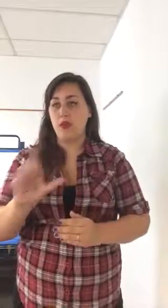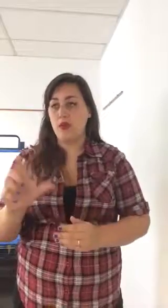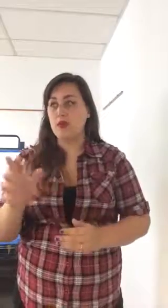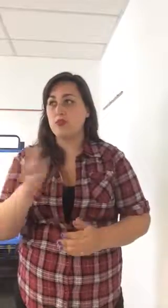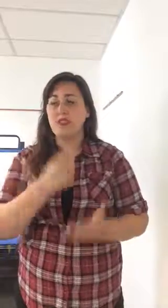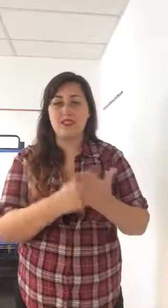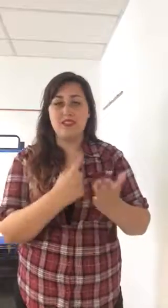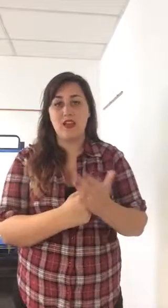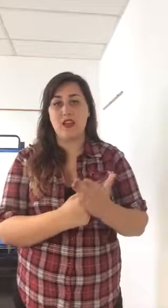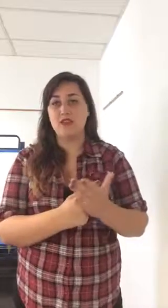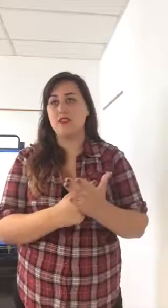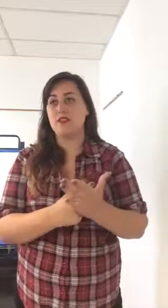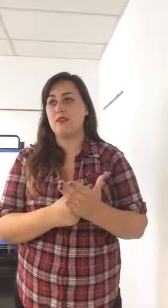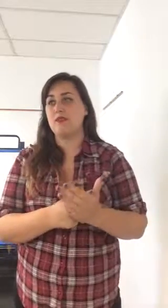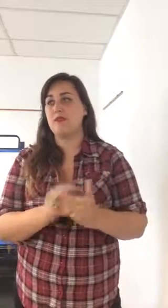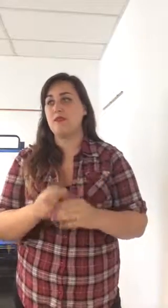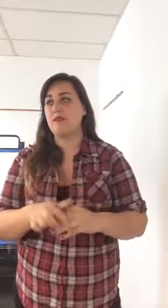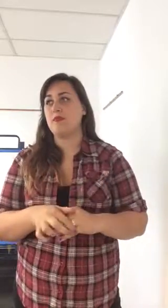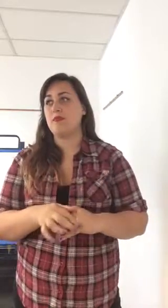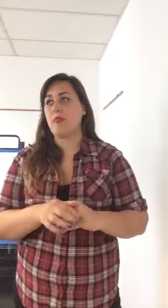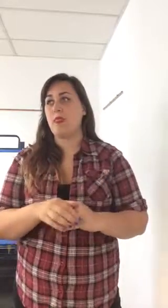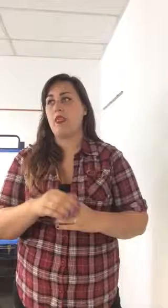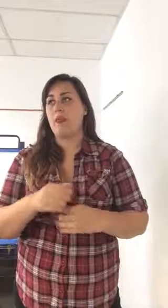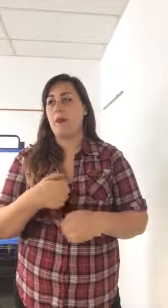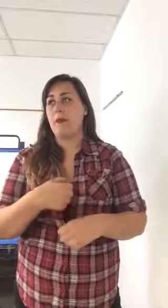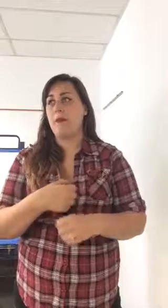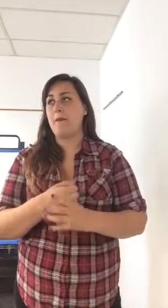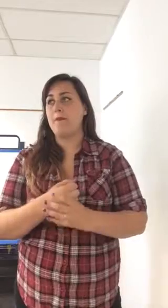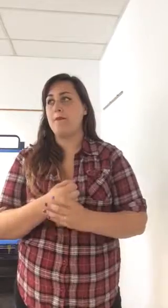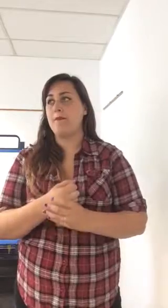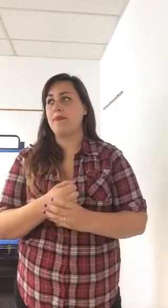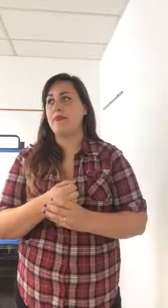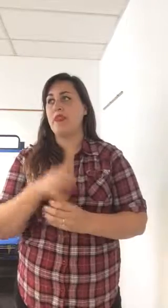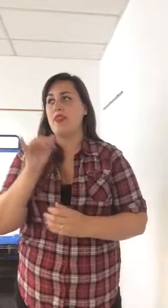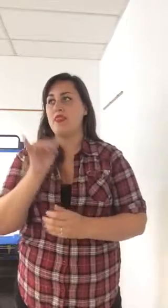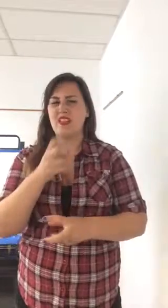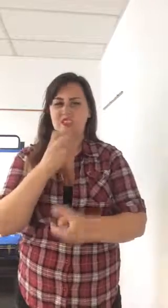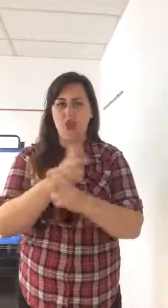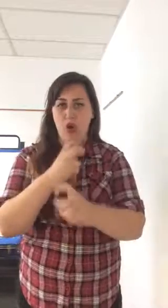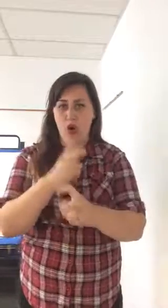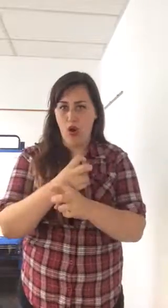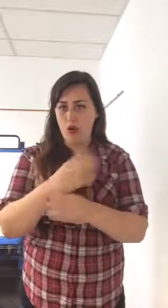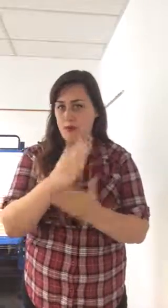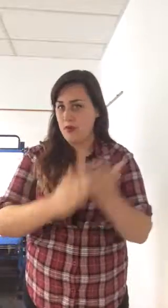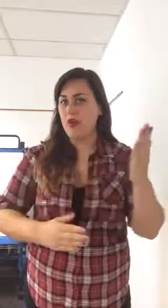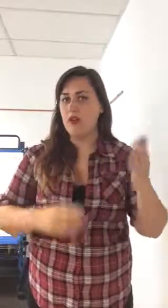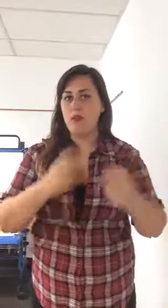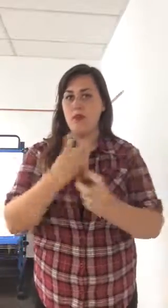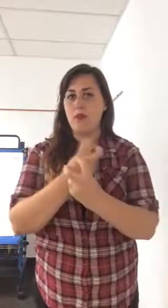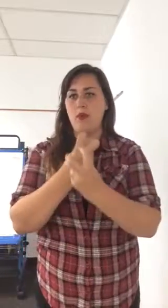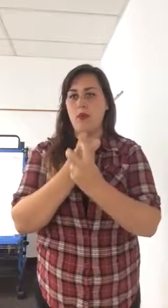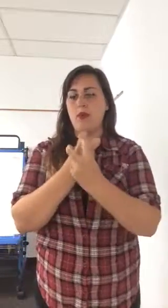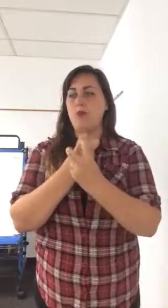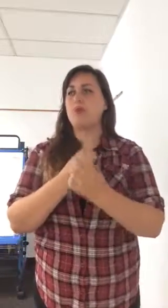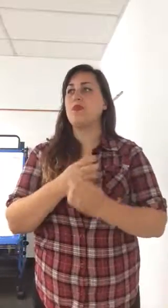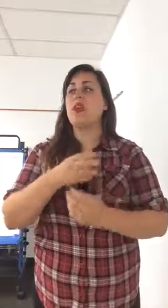fibers, all the minerals that make up the bone. The minerals are found in the compact bone. That's the hardness of the bone. By the way, is the bone living or non-living?